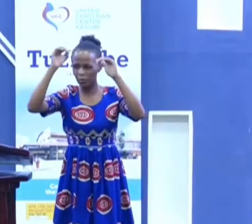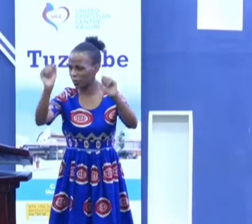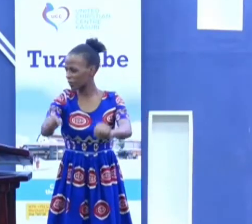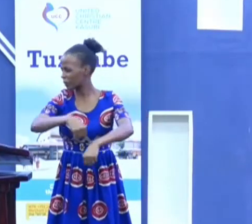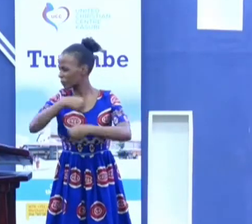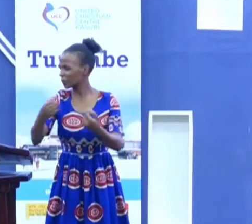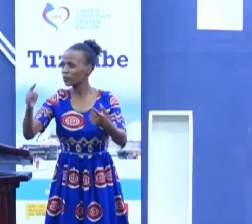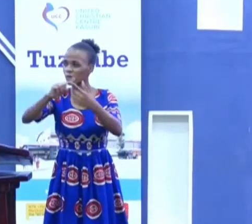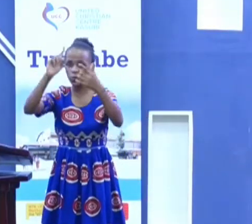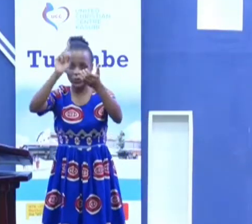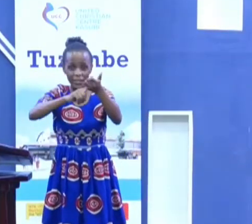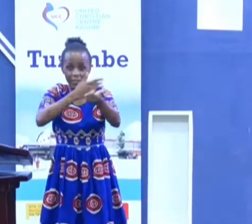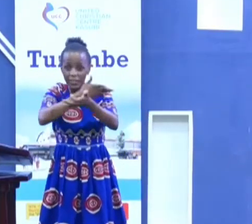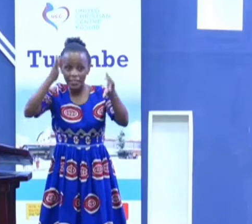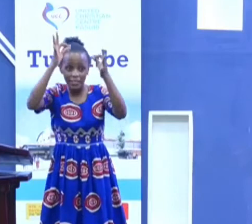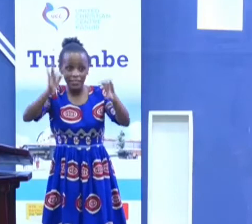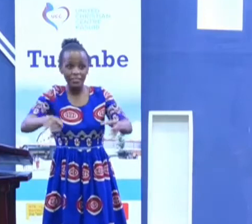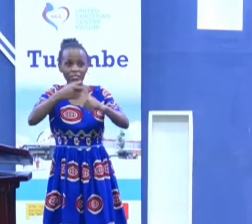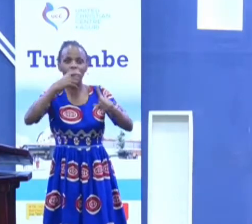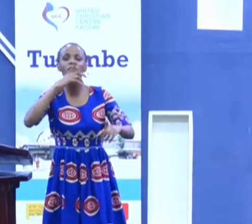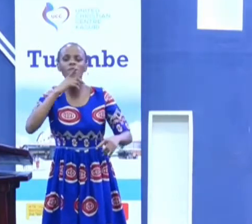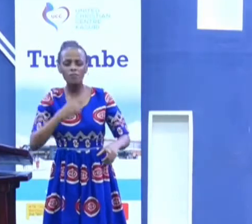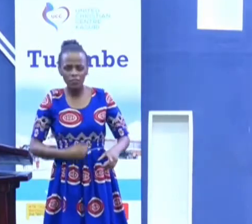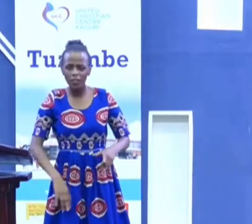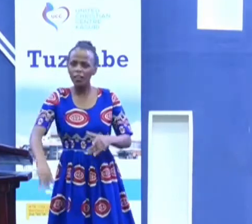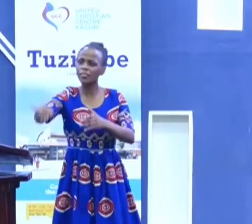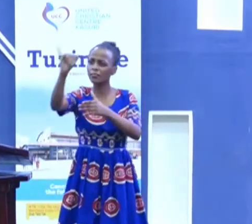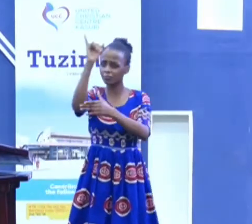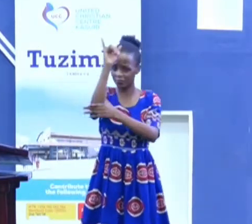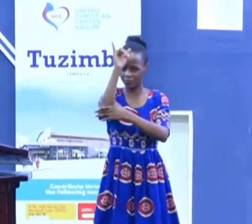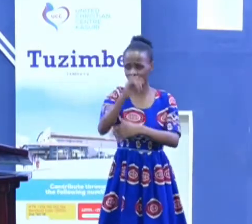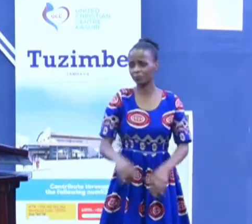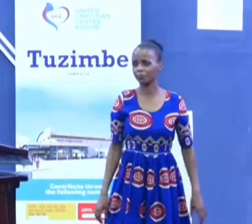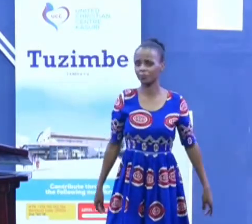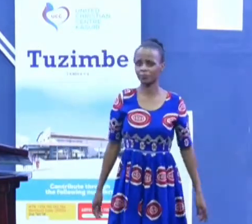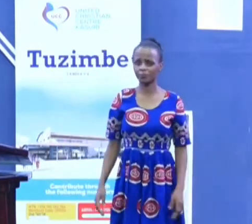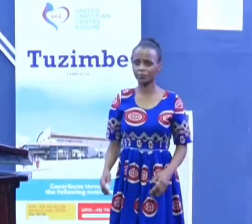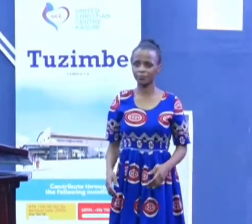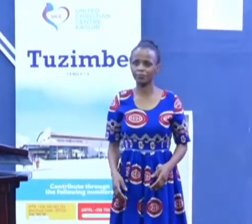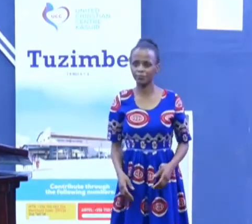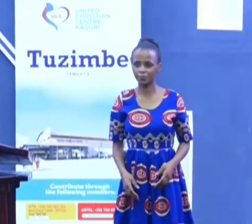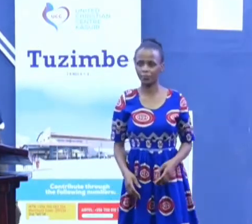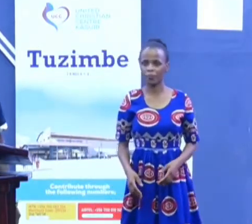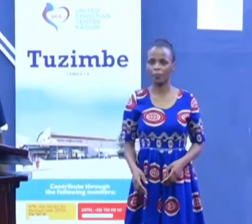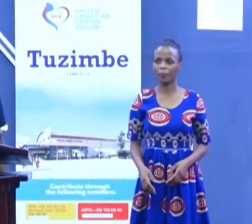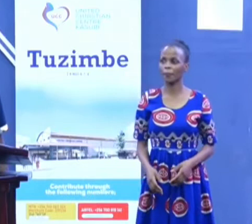kufuna okuve wa tata. Isaka. Jacob was not going to get anything from the father